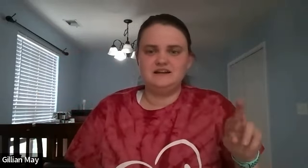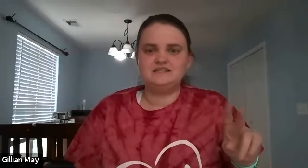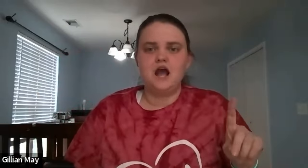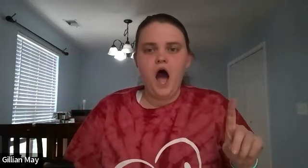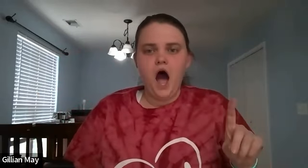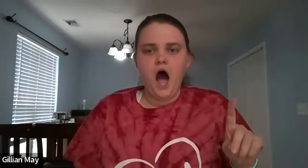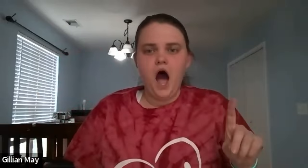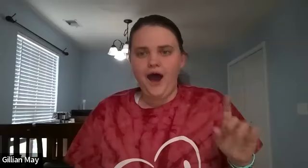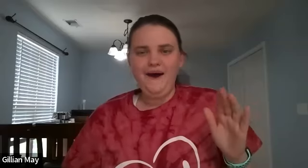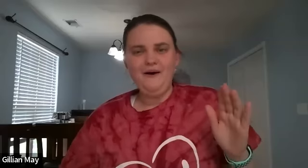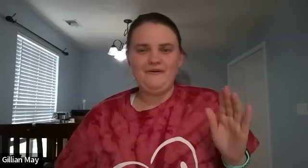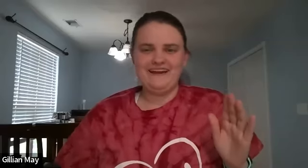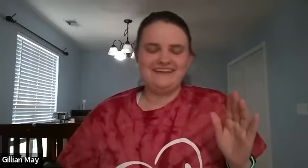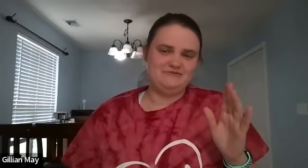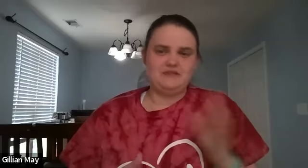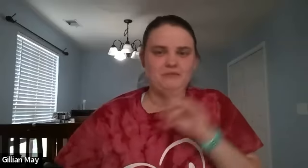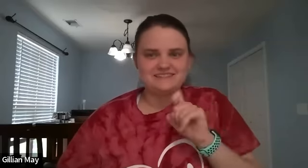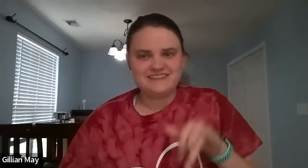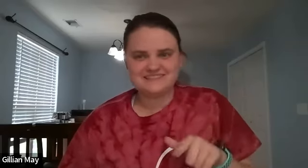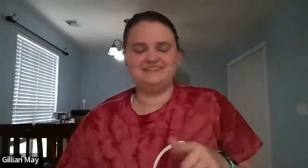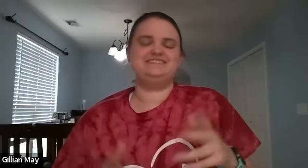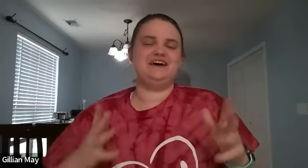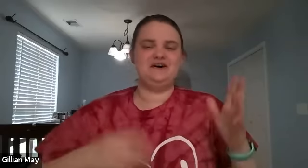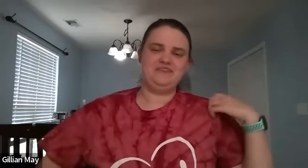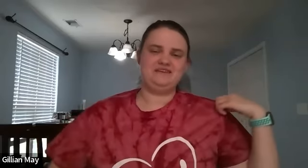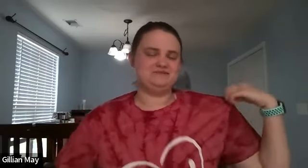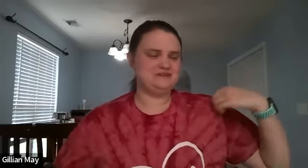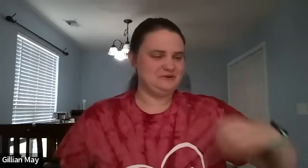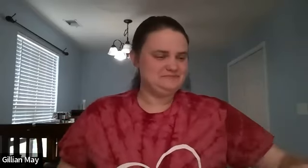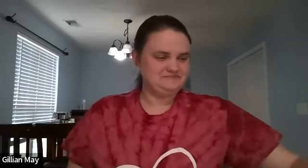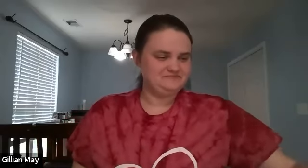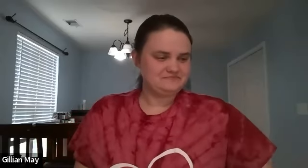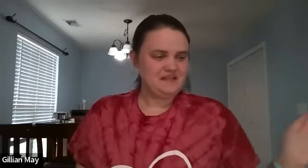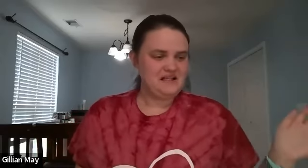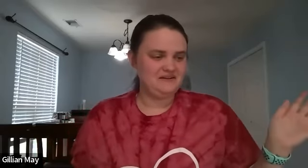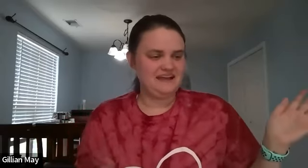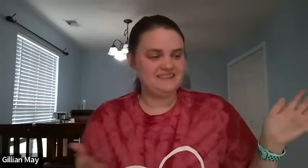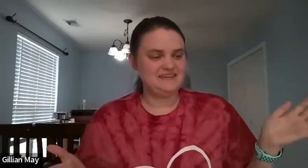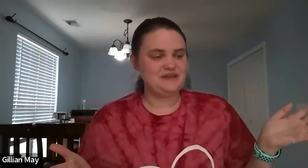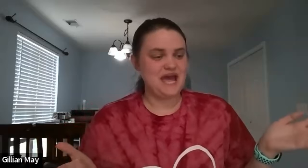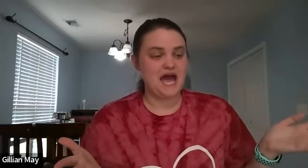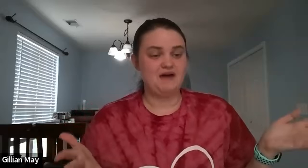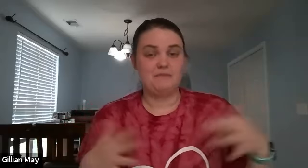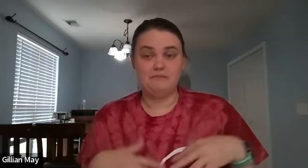was like, oh, and then we're like, where's the lizard? So it was really cool. All right, then we have